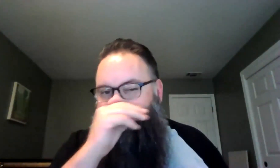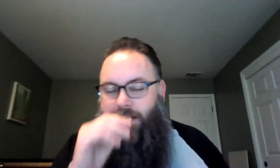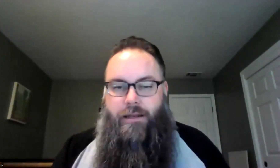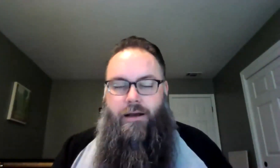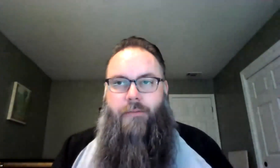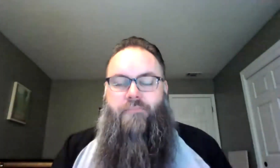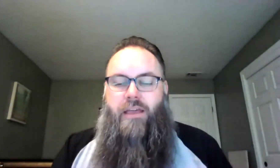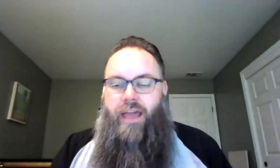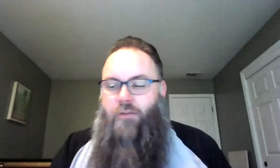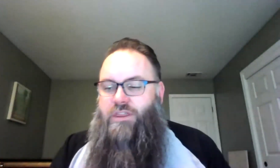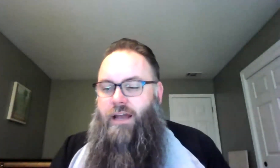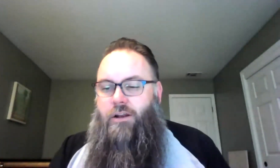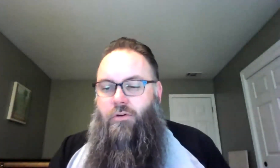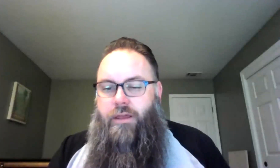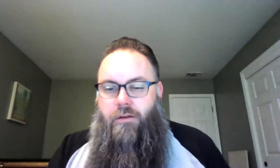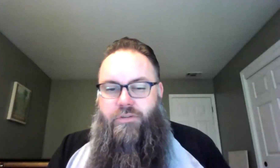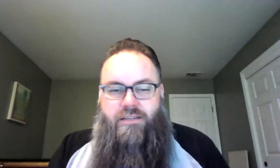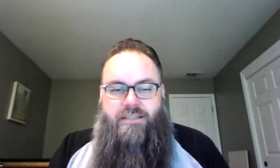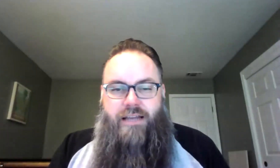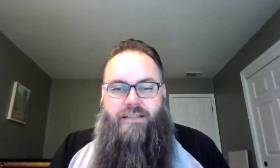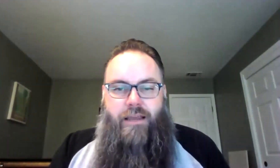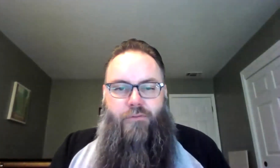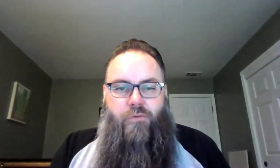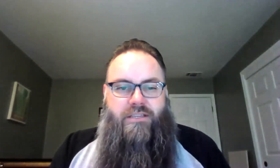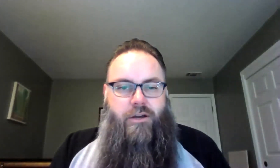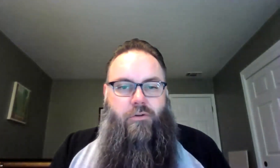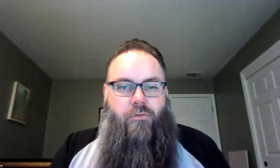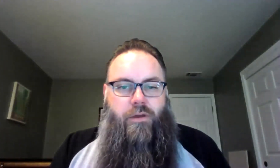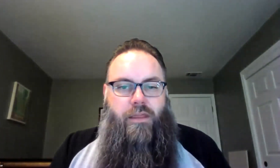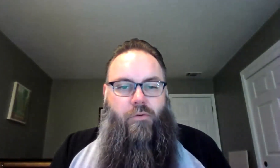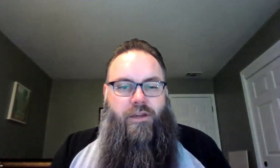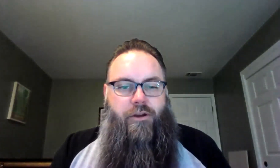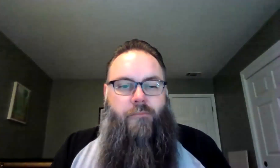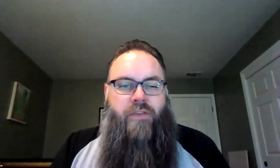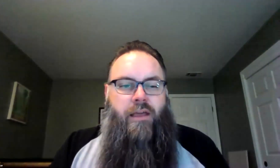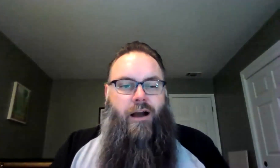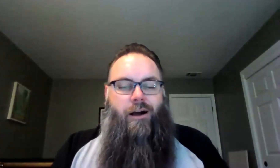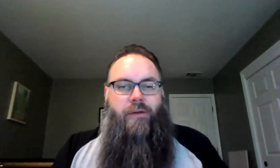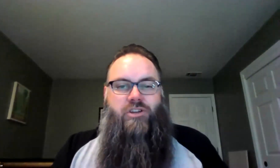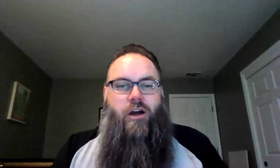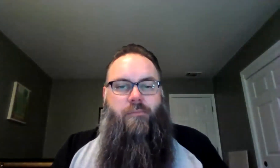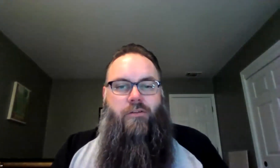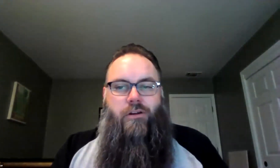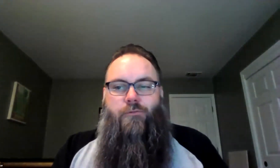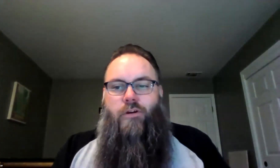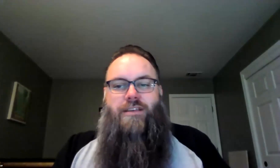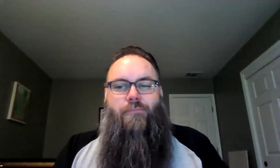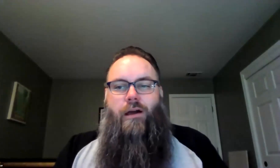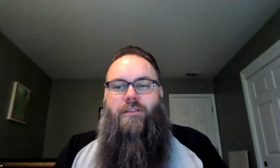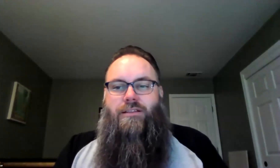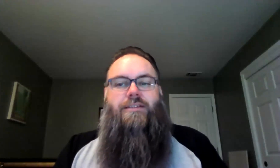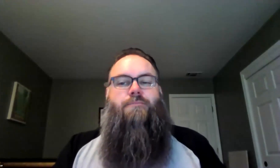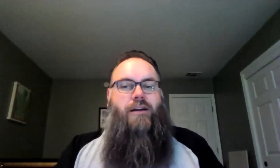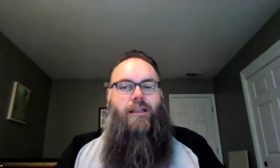related to the website. And with that, I know that, we talked to Sac State a few weeks ago when they were here and talking about, for